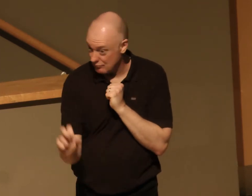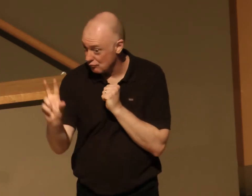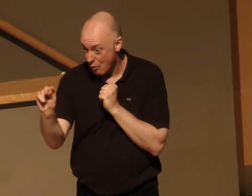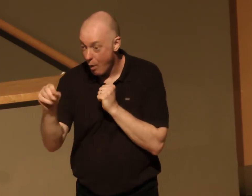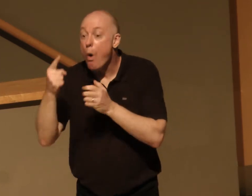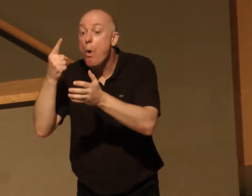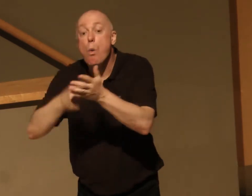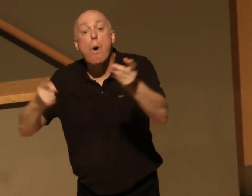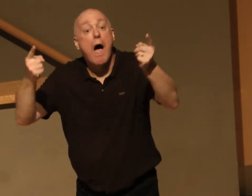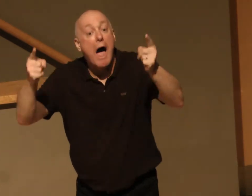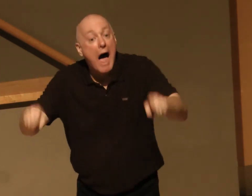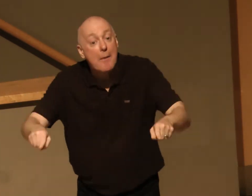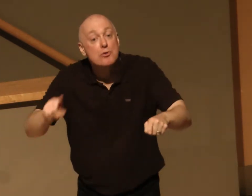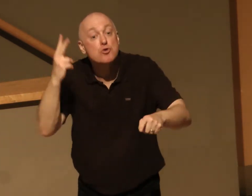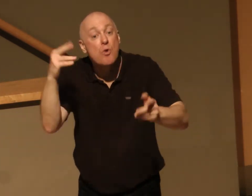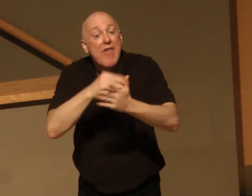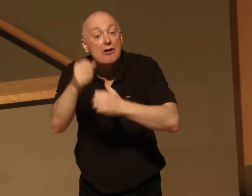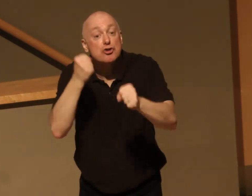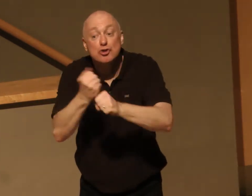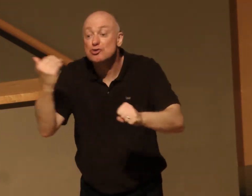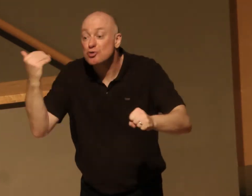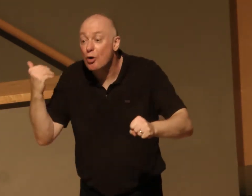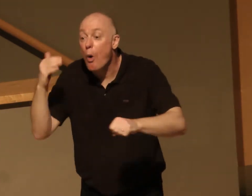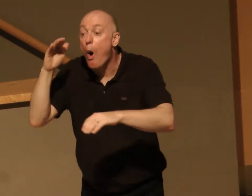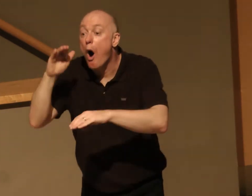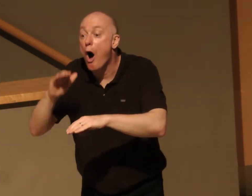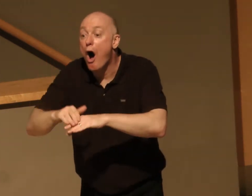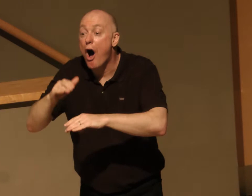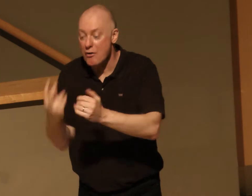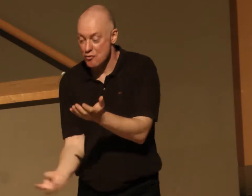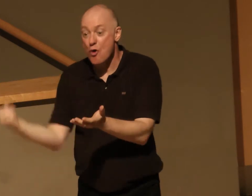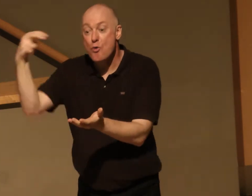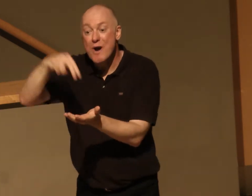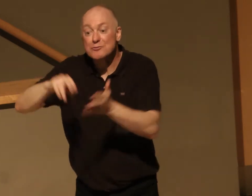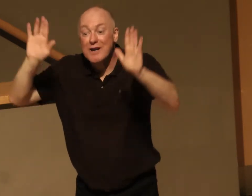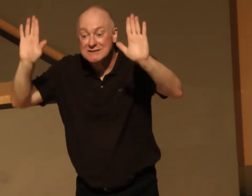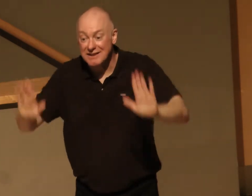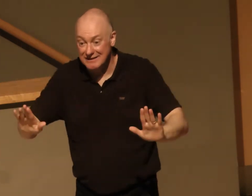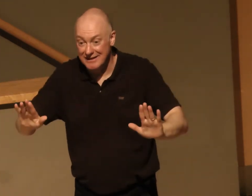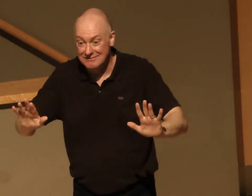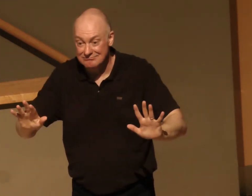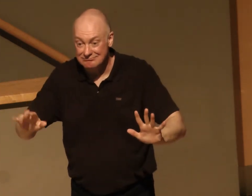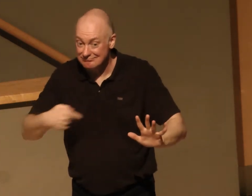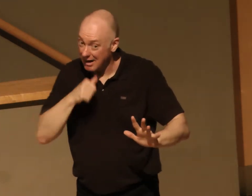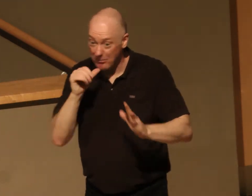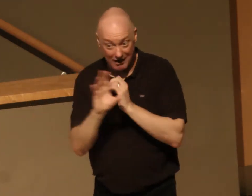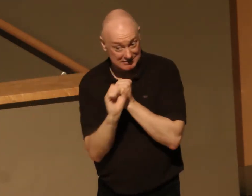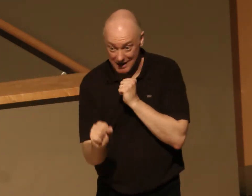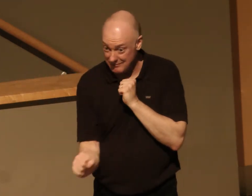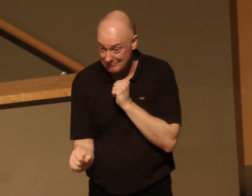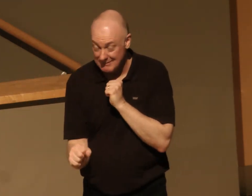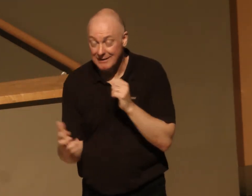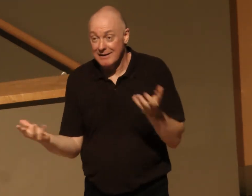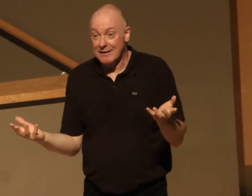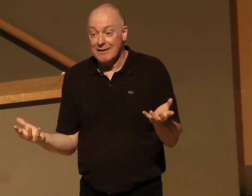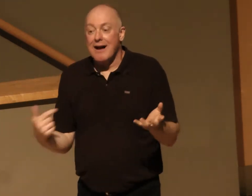happened 2,000 years ago on Resurrection Sunday. It would be impossible for me to overstate